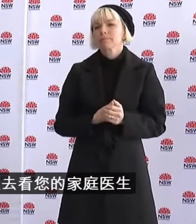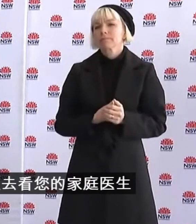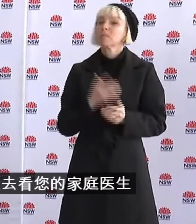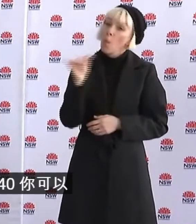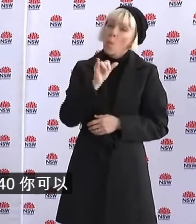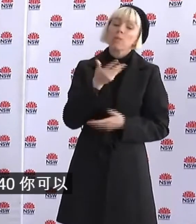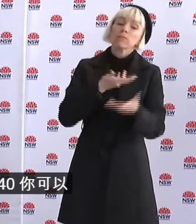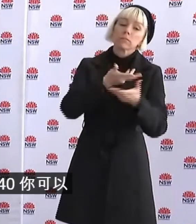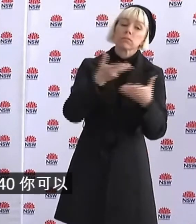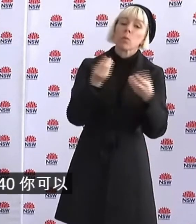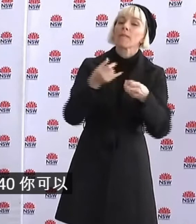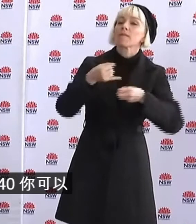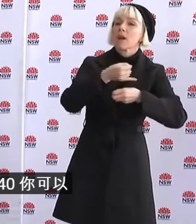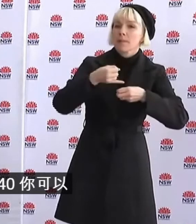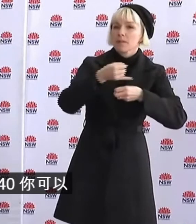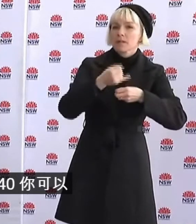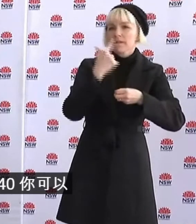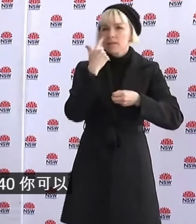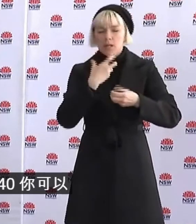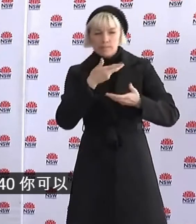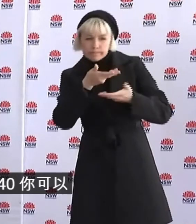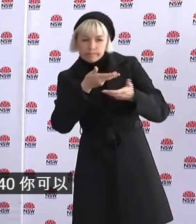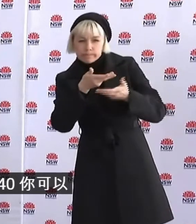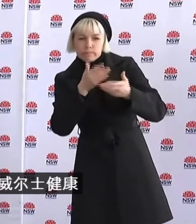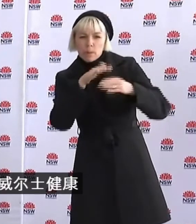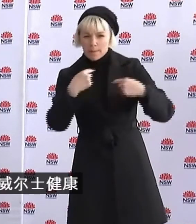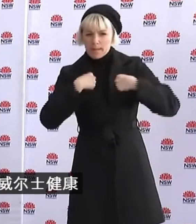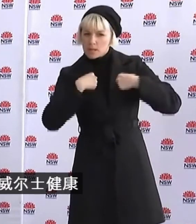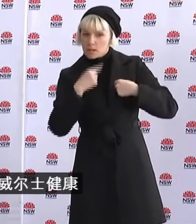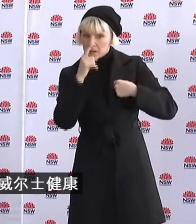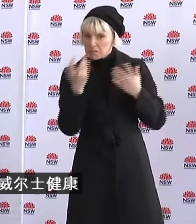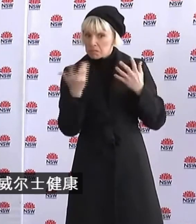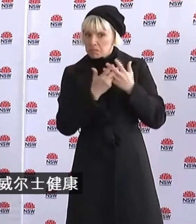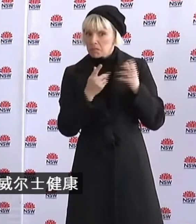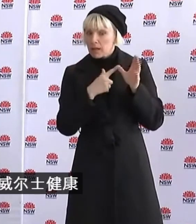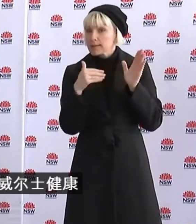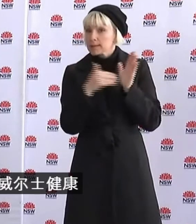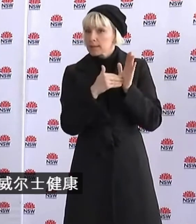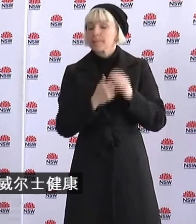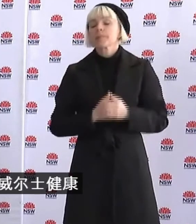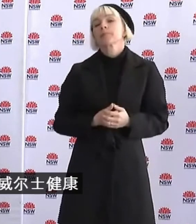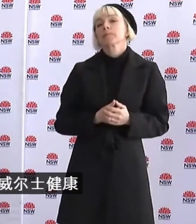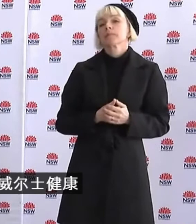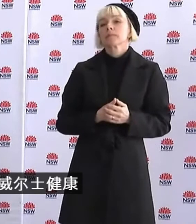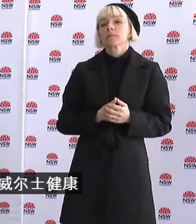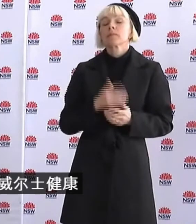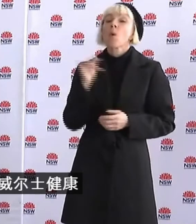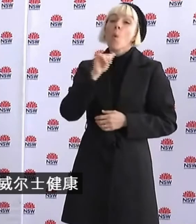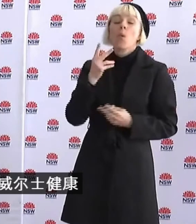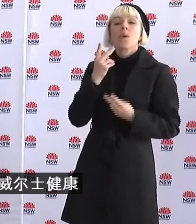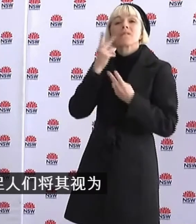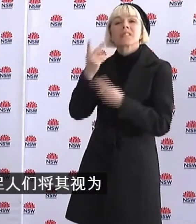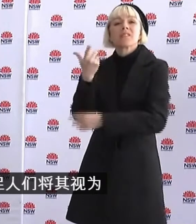GP to have that conversation. But if you're over 40, you can obviously go to a GP, go to a pharmacist, go to your New South Wales